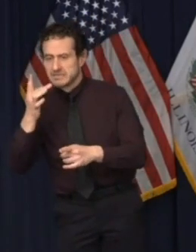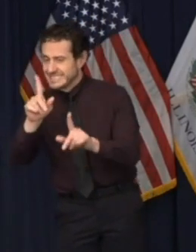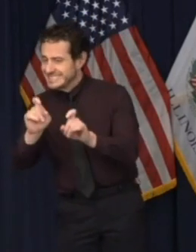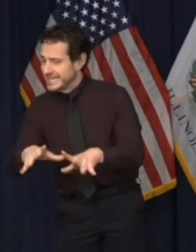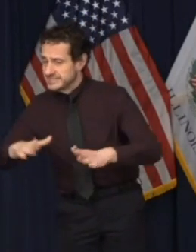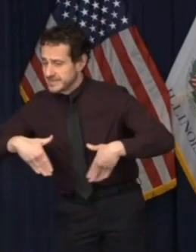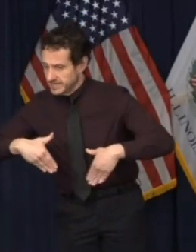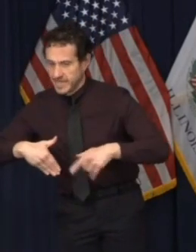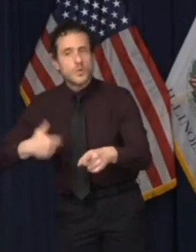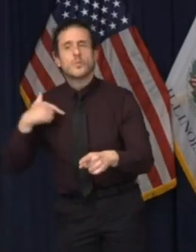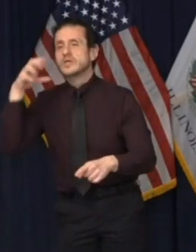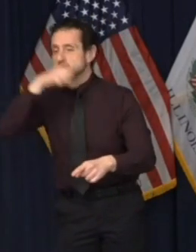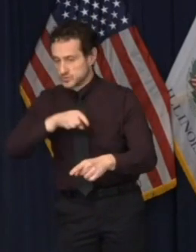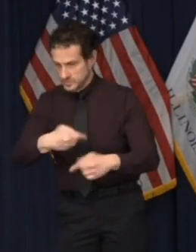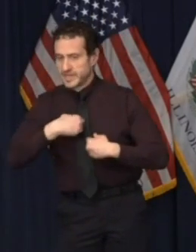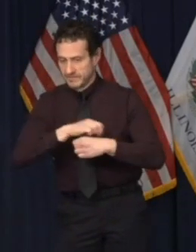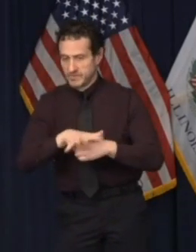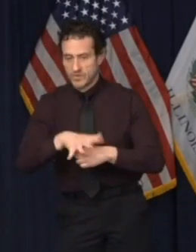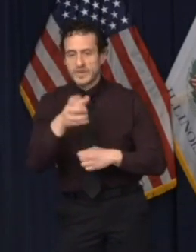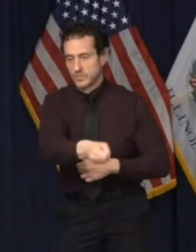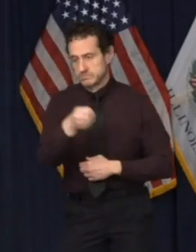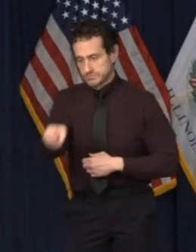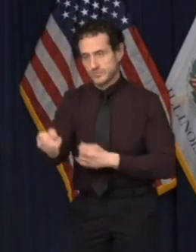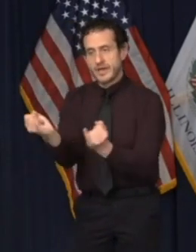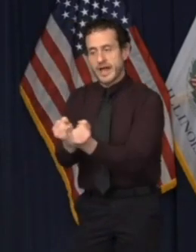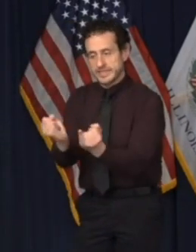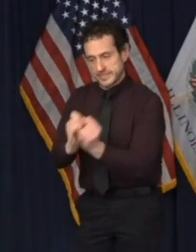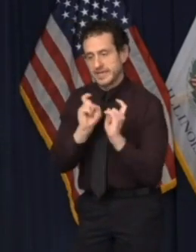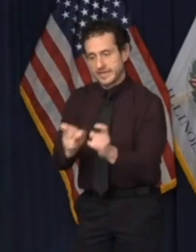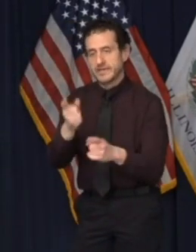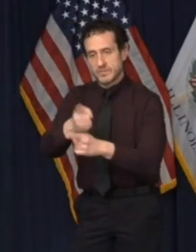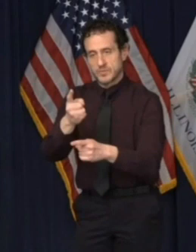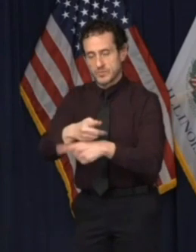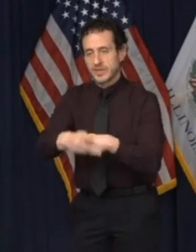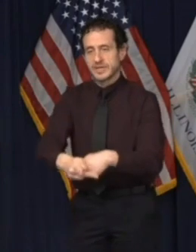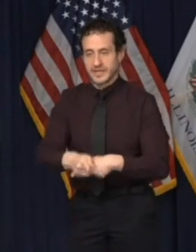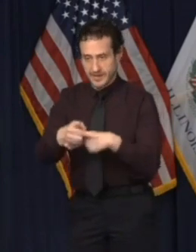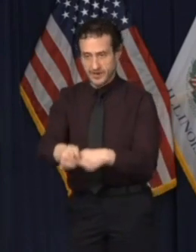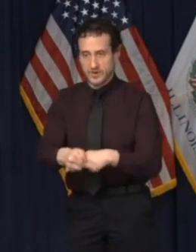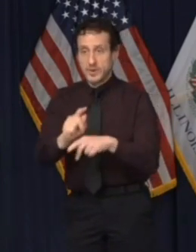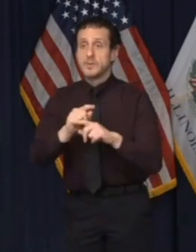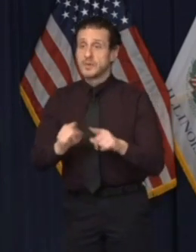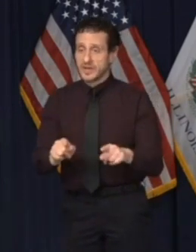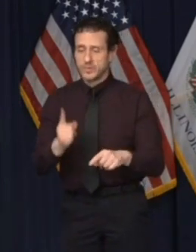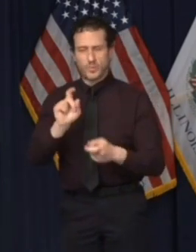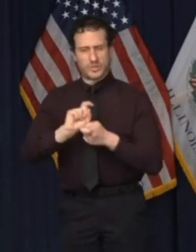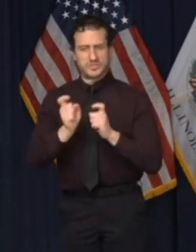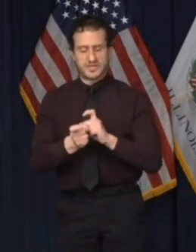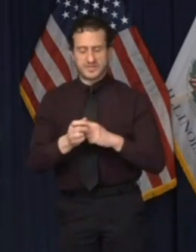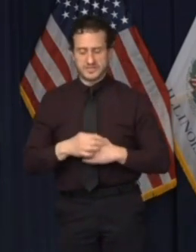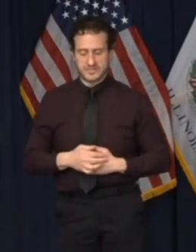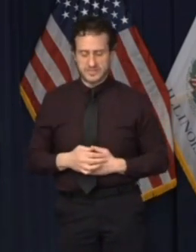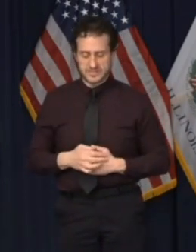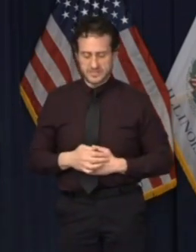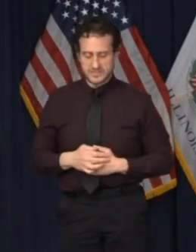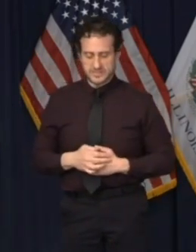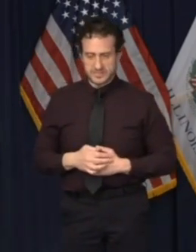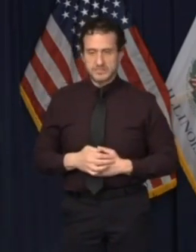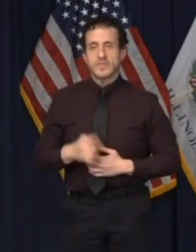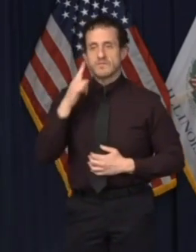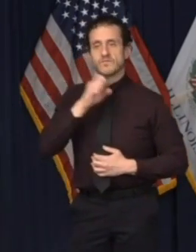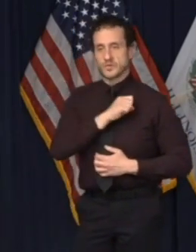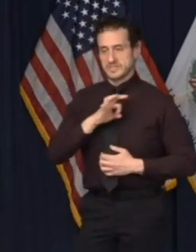and receive the appropriate care. One change, however, is that we've altered our protocol related to